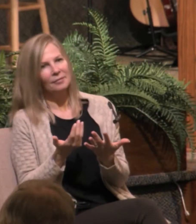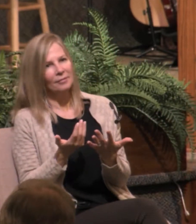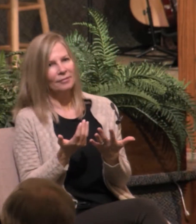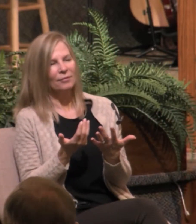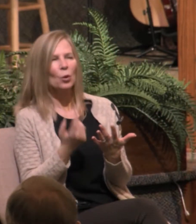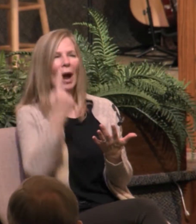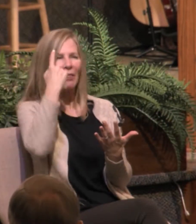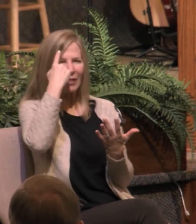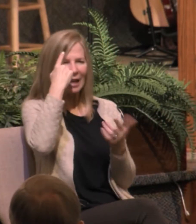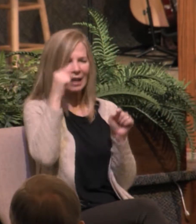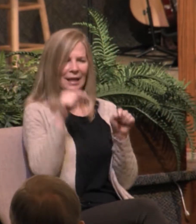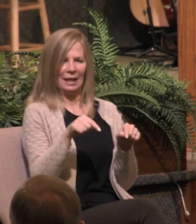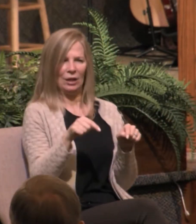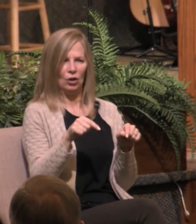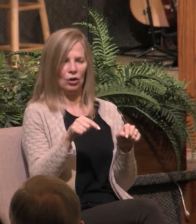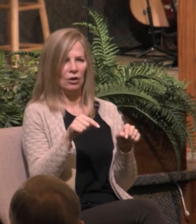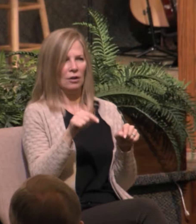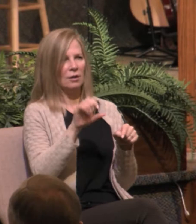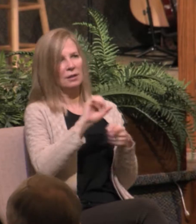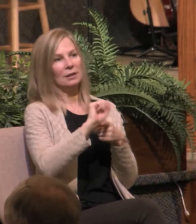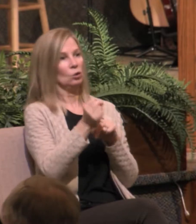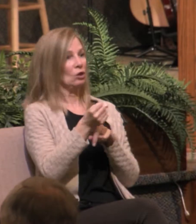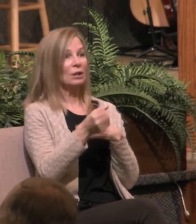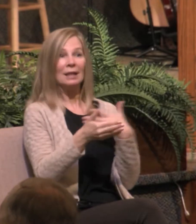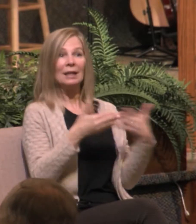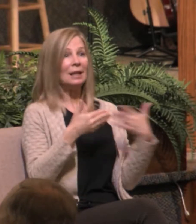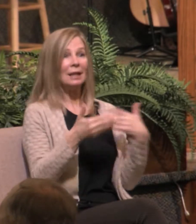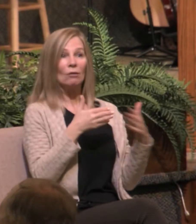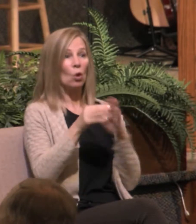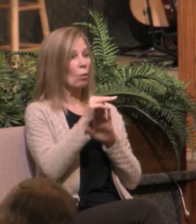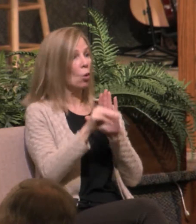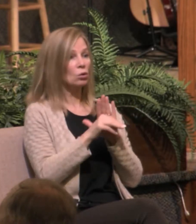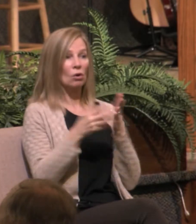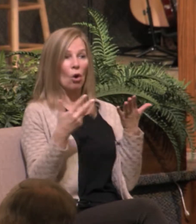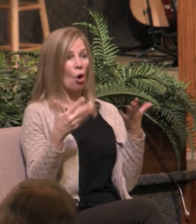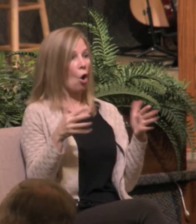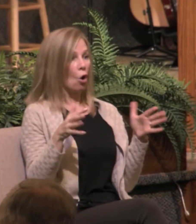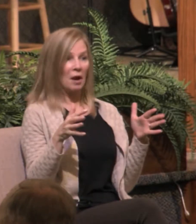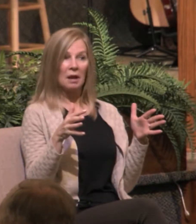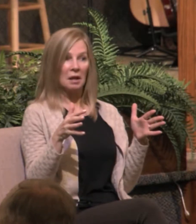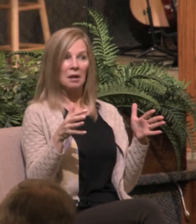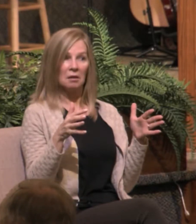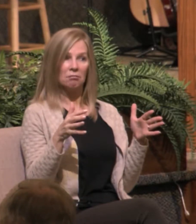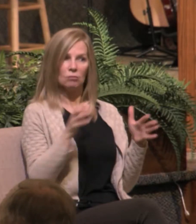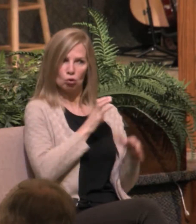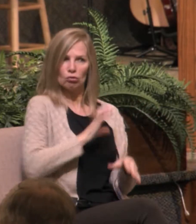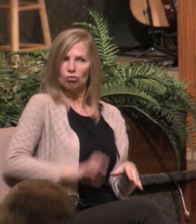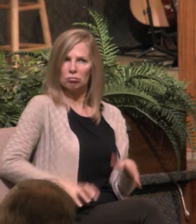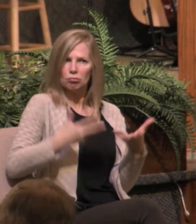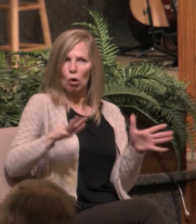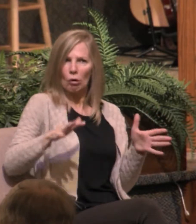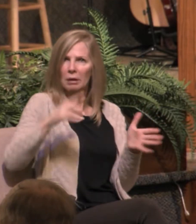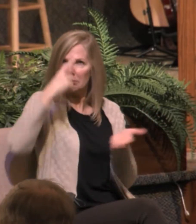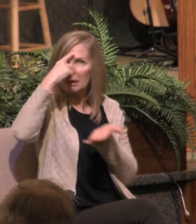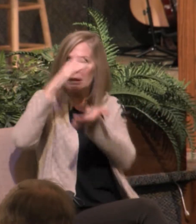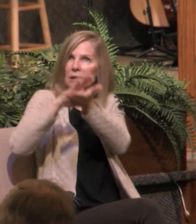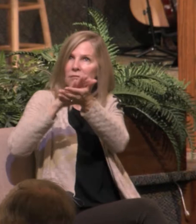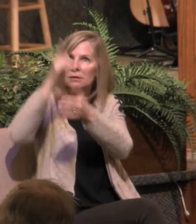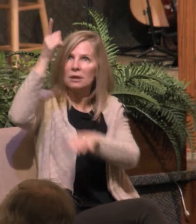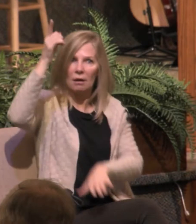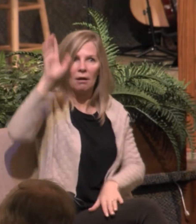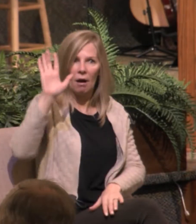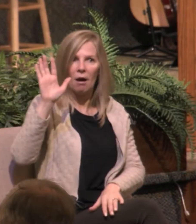So I think what we have here is a situation where even though Moses was already a man of faith the first time he left Egypt, that's not what's being referred